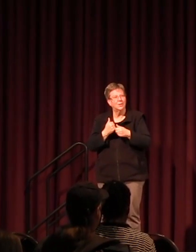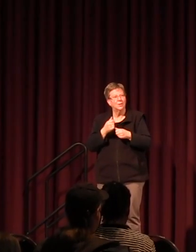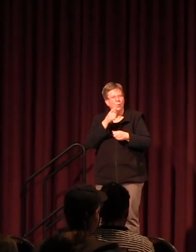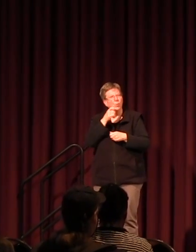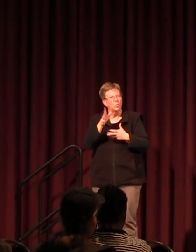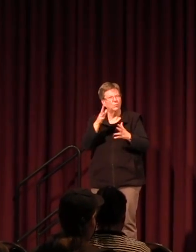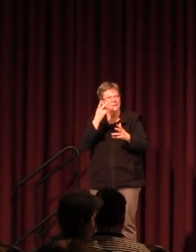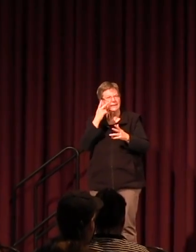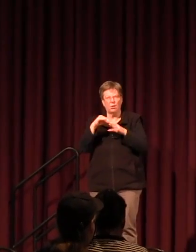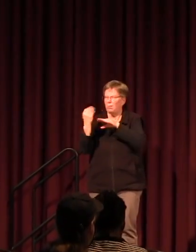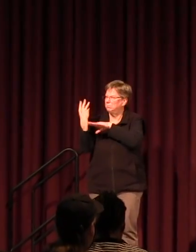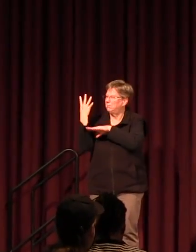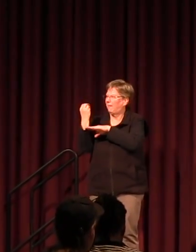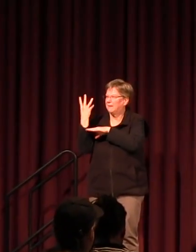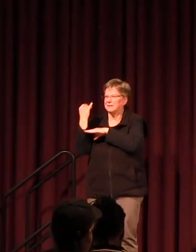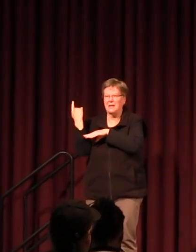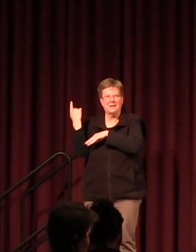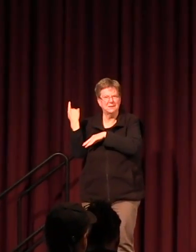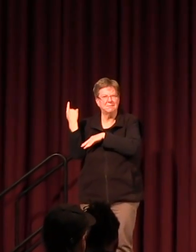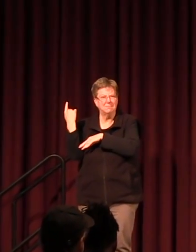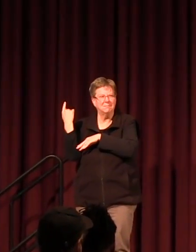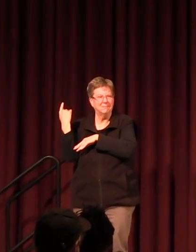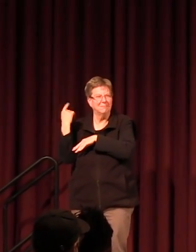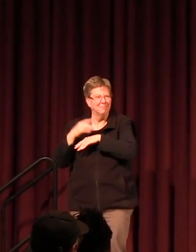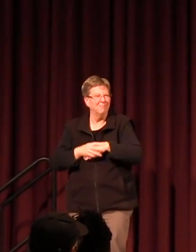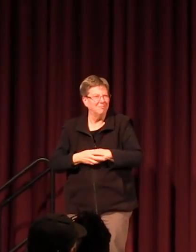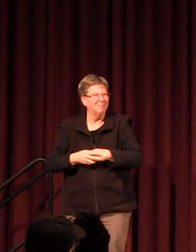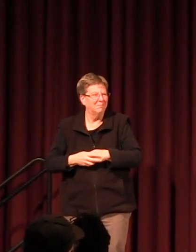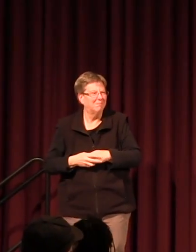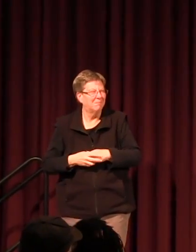you've seen on the slides rotating up here. And up here.